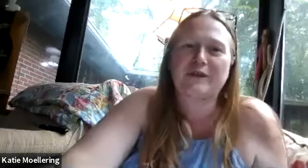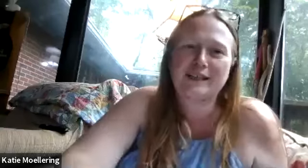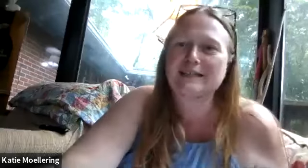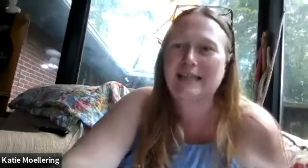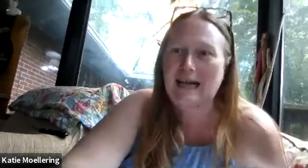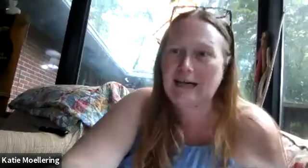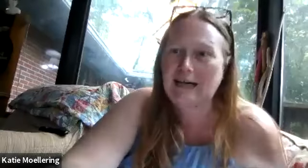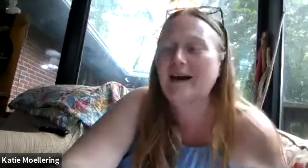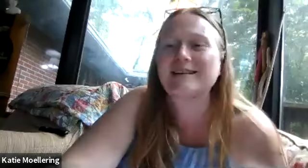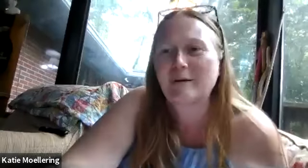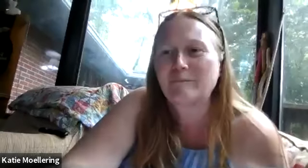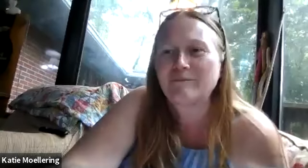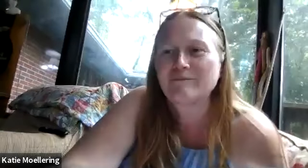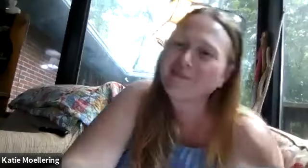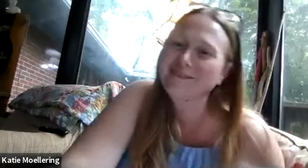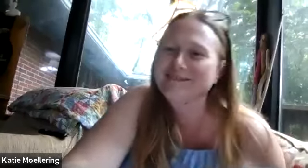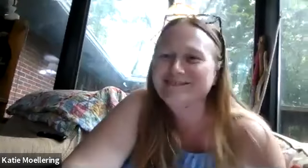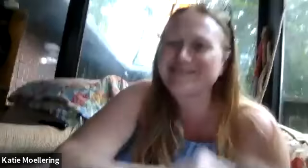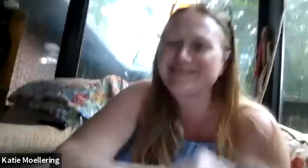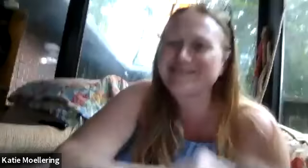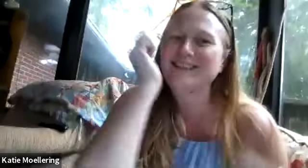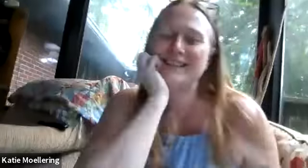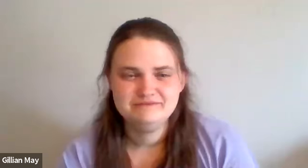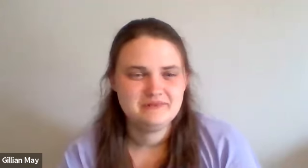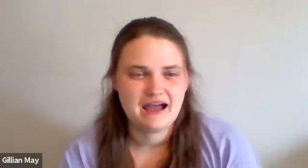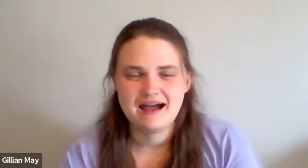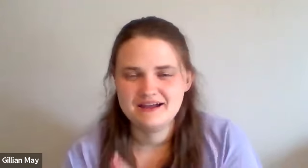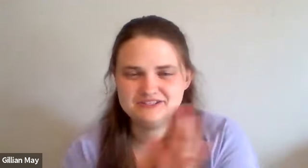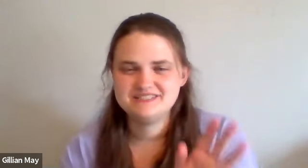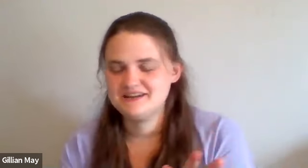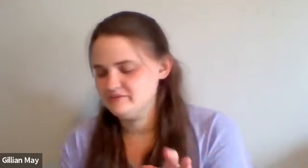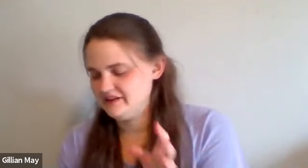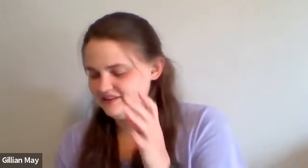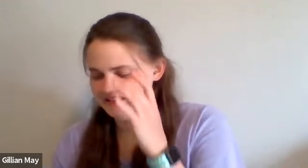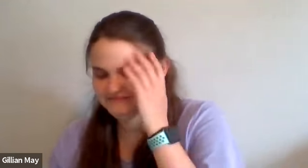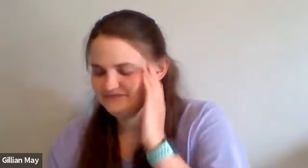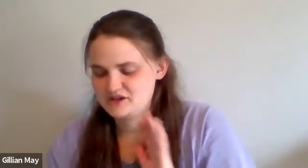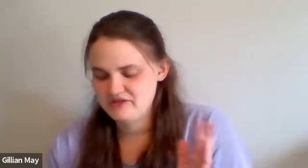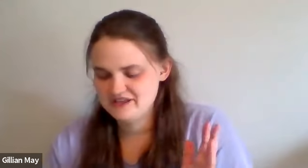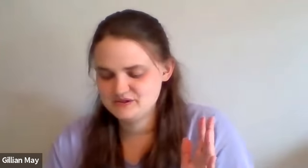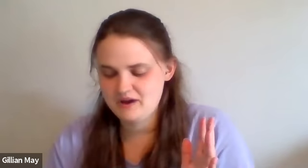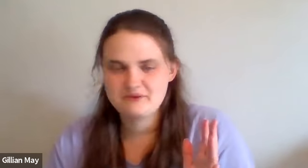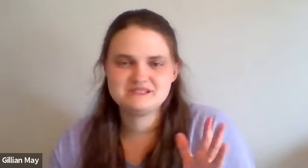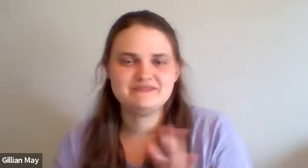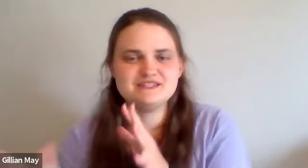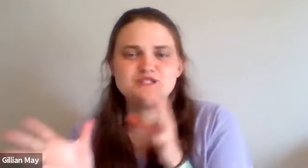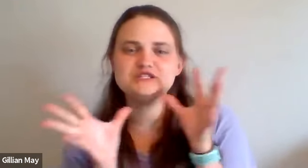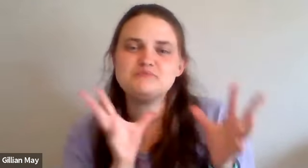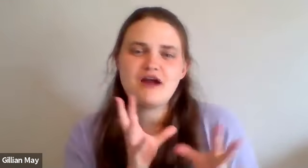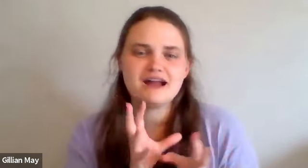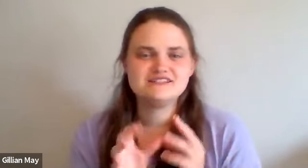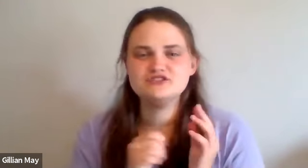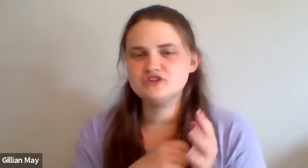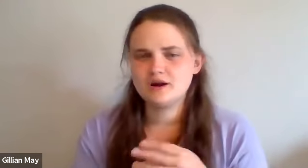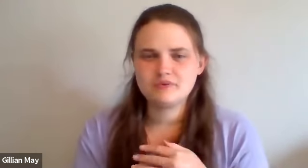the sign right. So yeah. Oh yeah, I understand completely. So this is why I was like, this is just a practice, a little startup